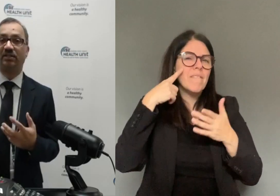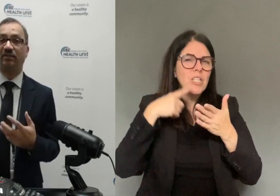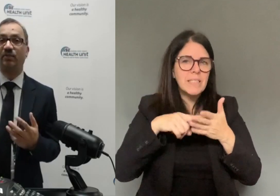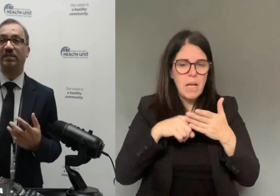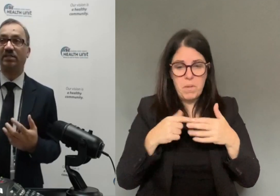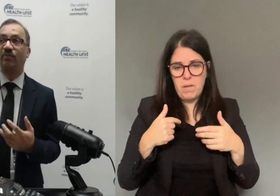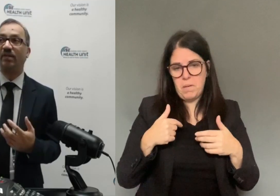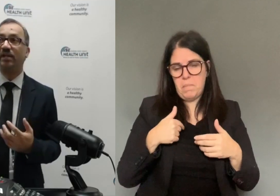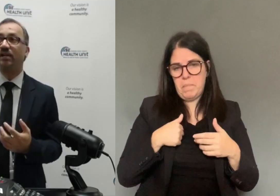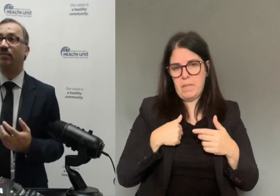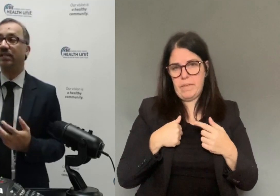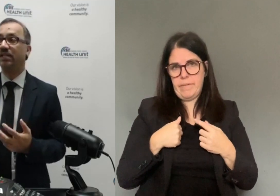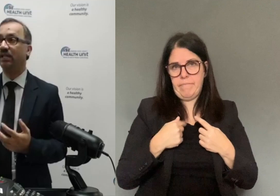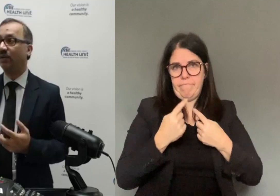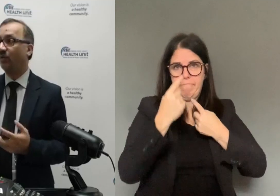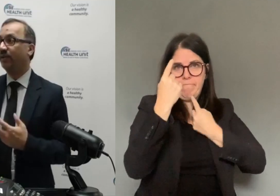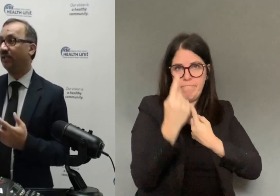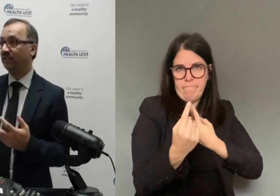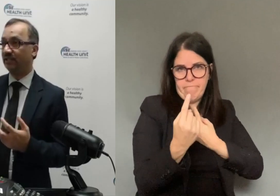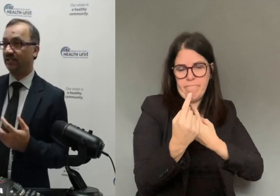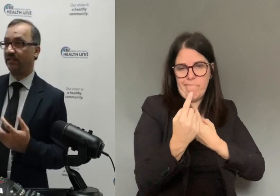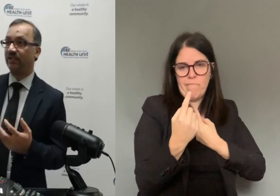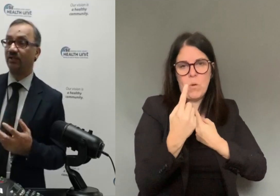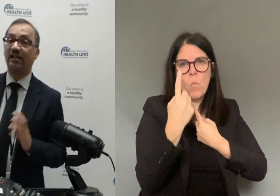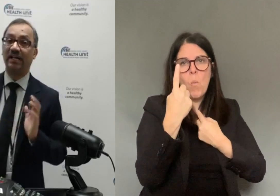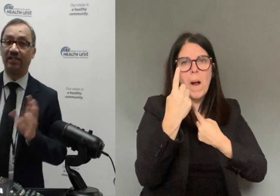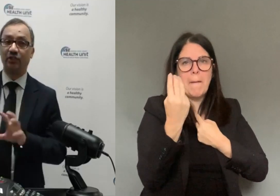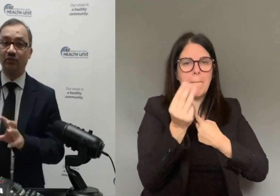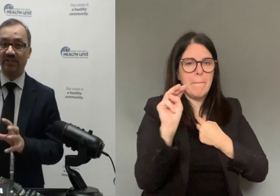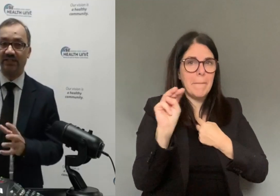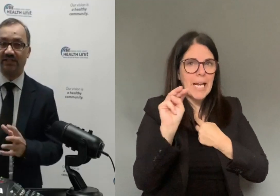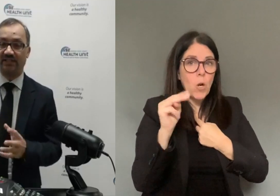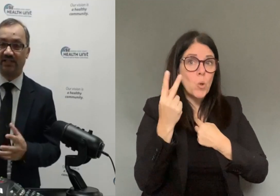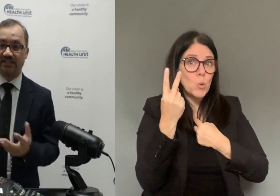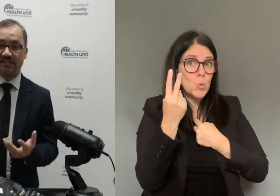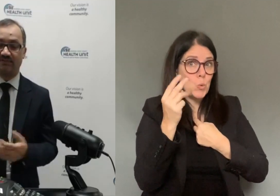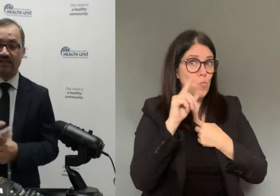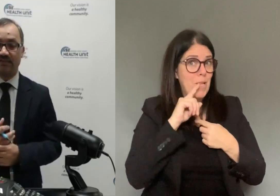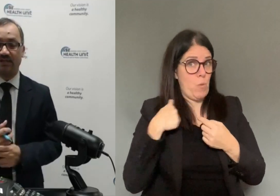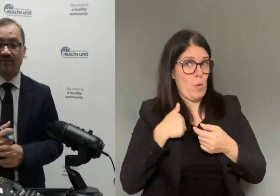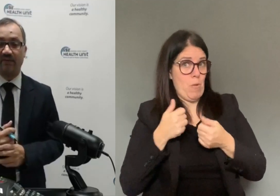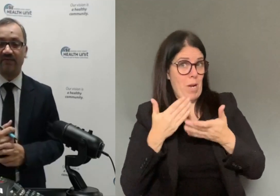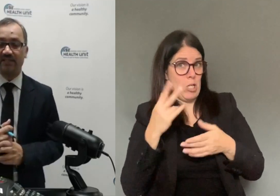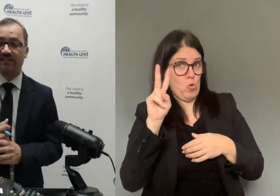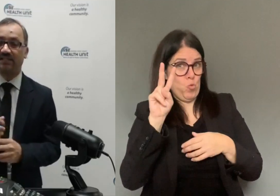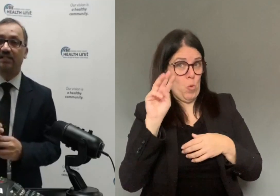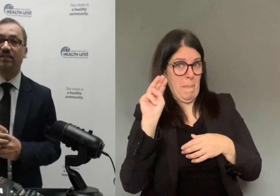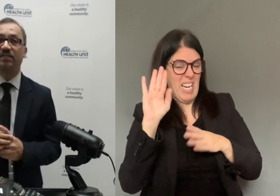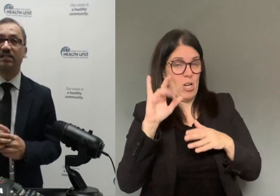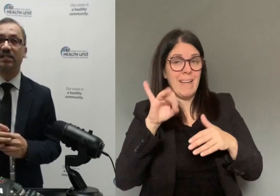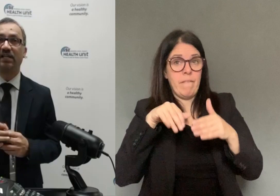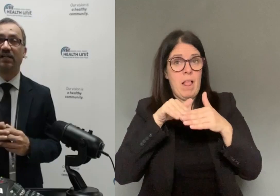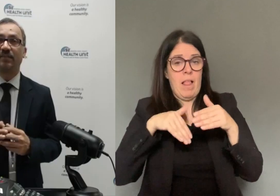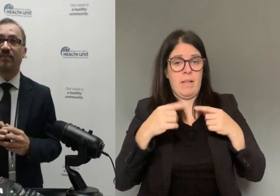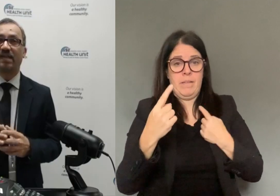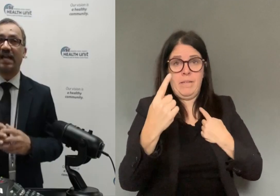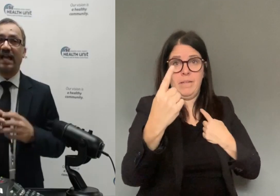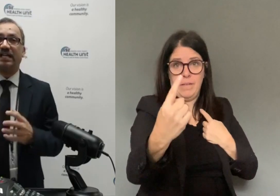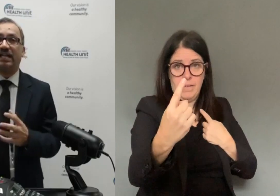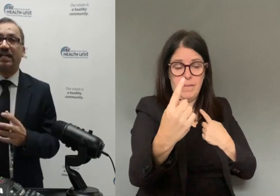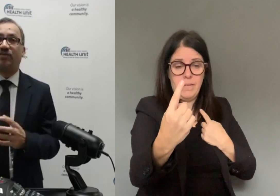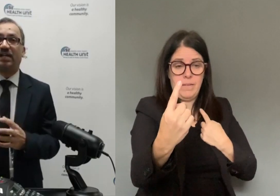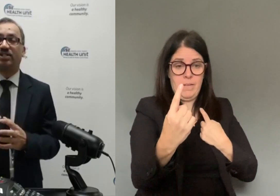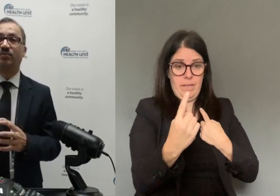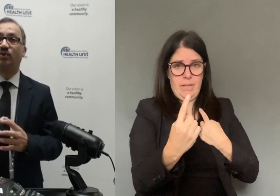conversation with someone within 1 meter's distance or under 2 meters distance as recommended from a physical distancing piece,